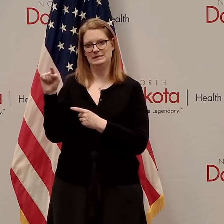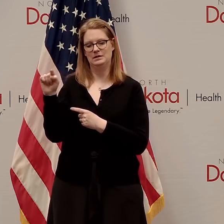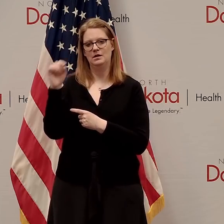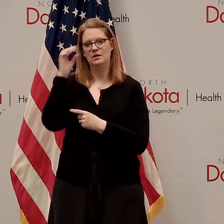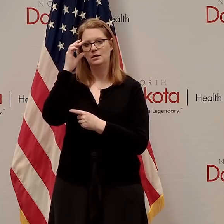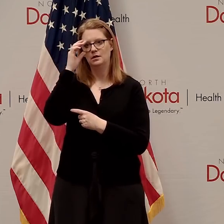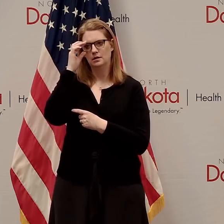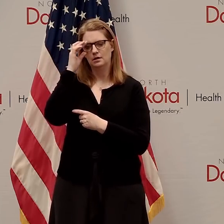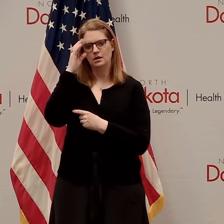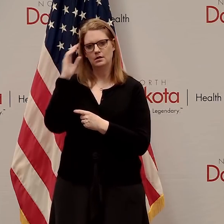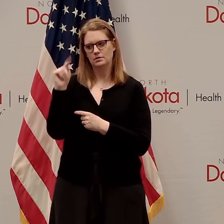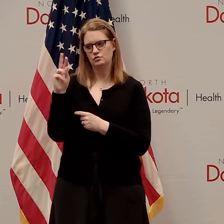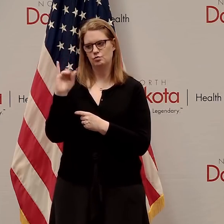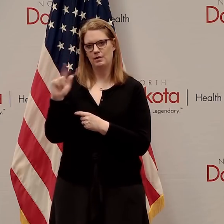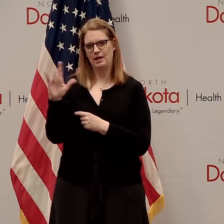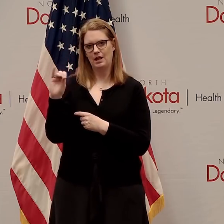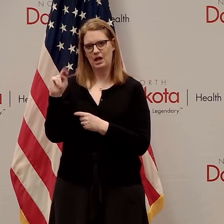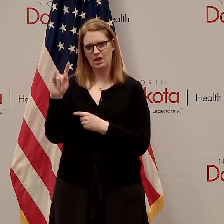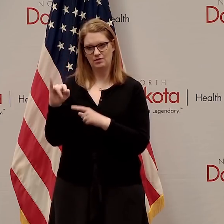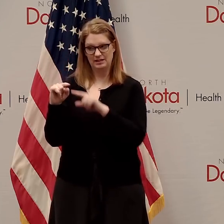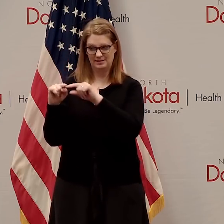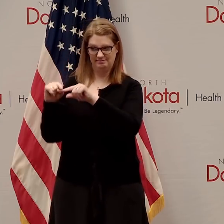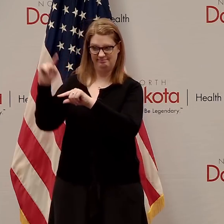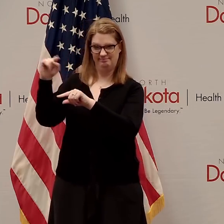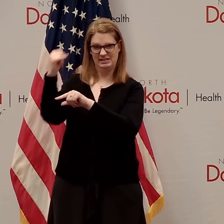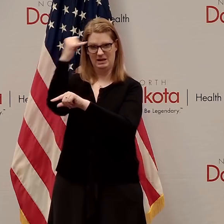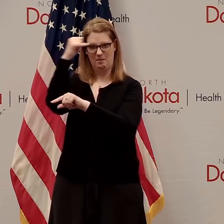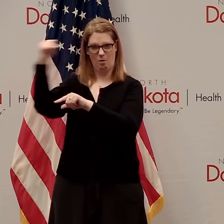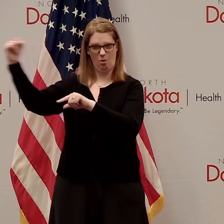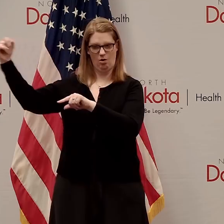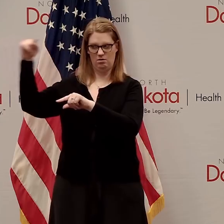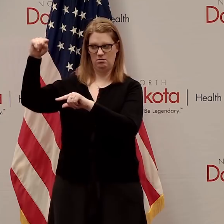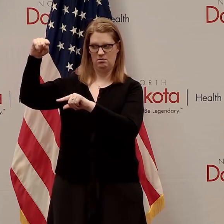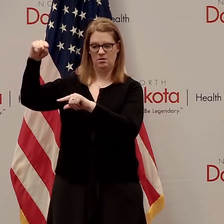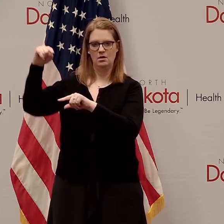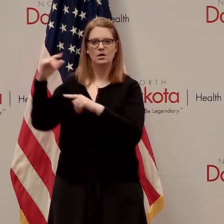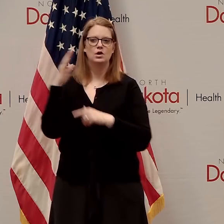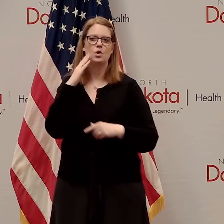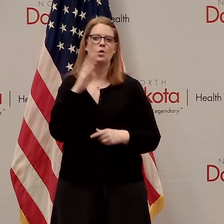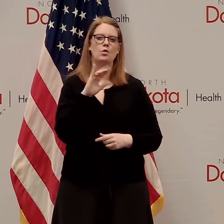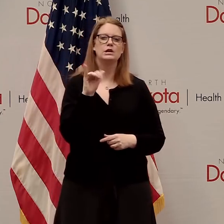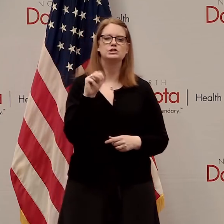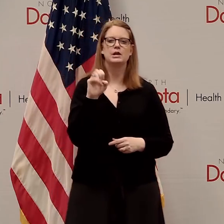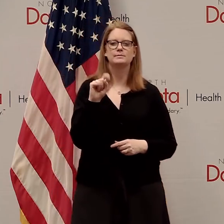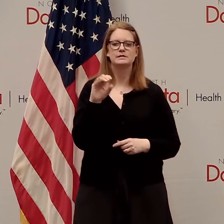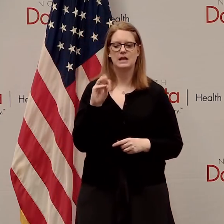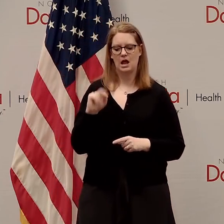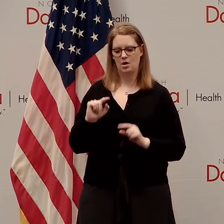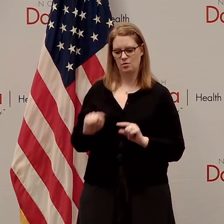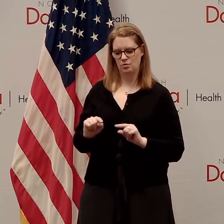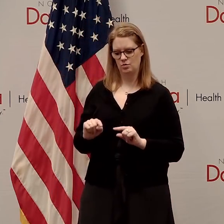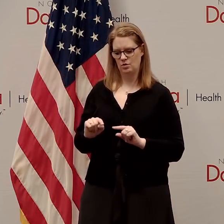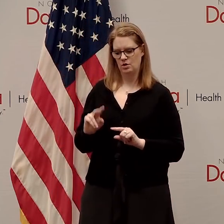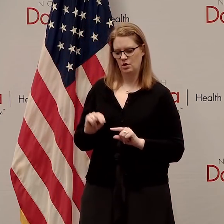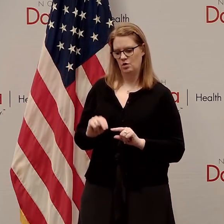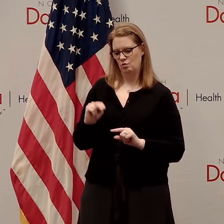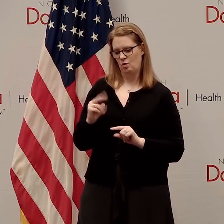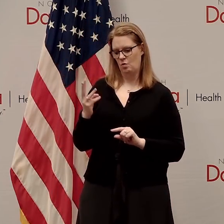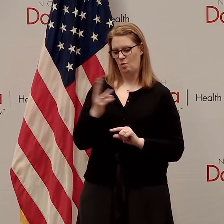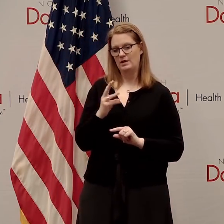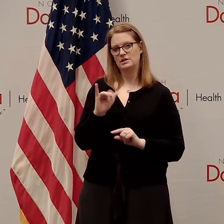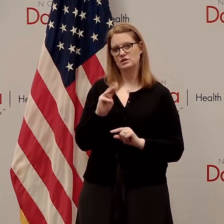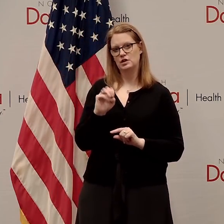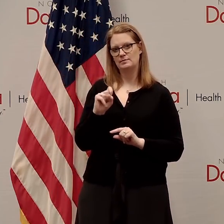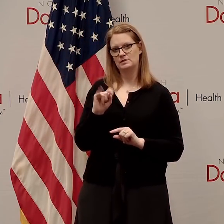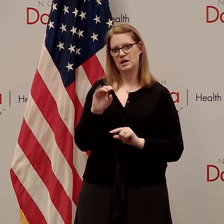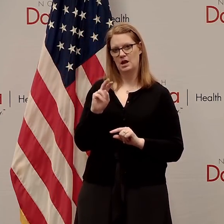and Trail County all the way up to the border. And we also know that in Jamestown, there's a lot of people that are northwest of Jamestown along